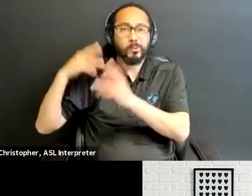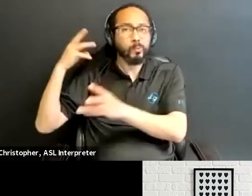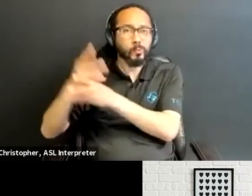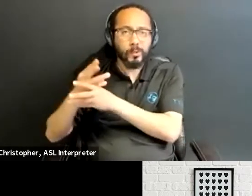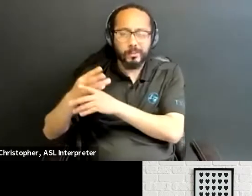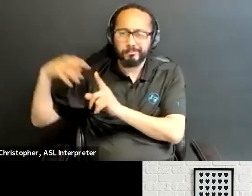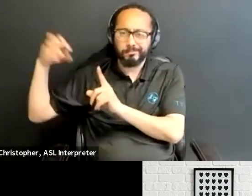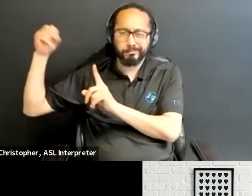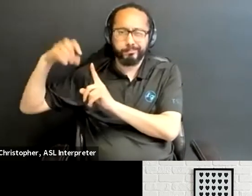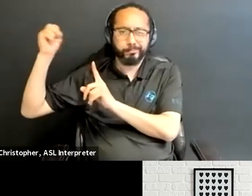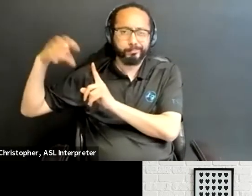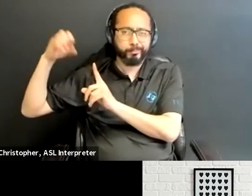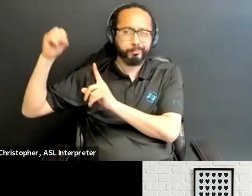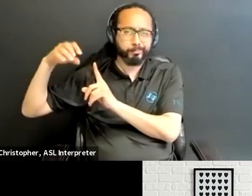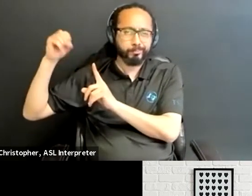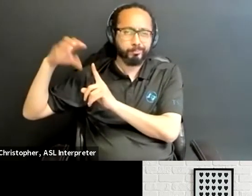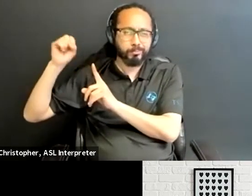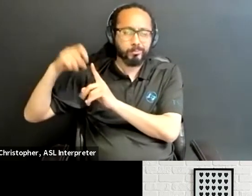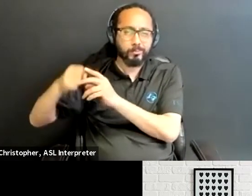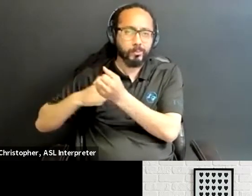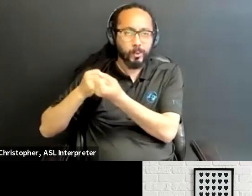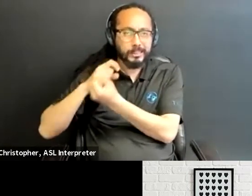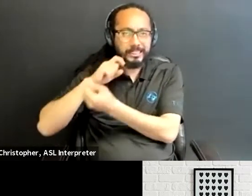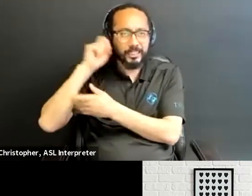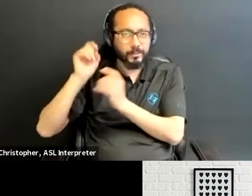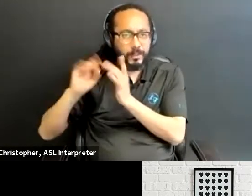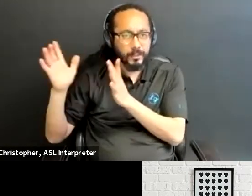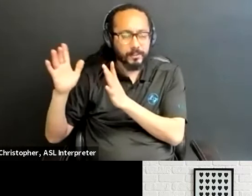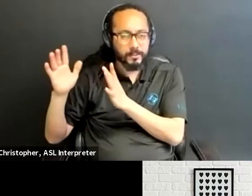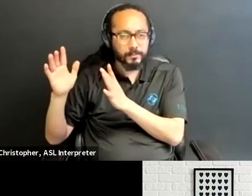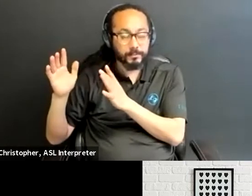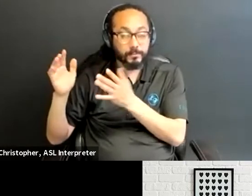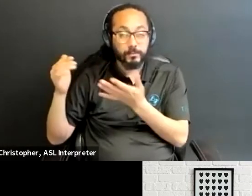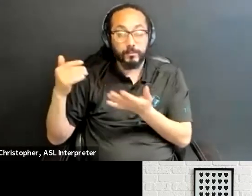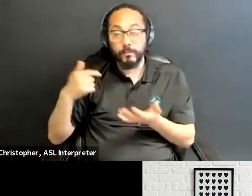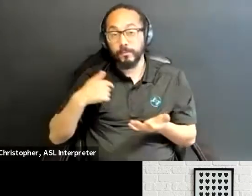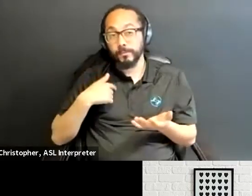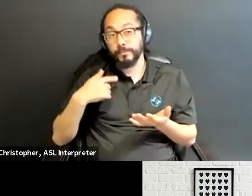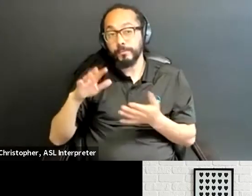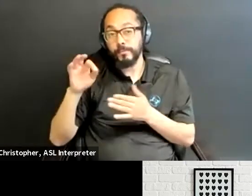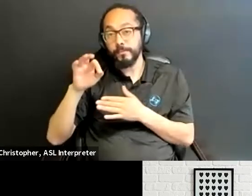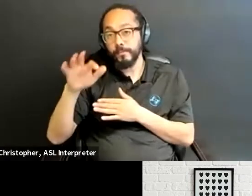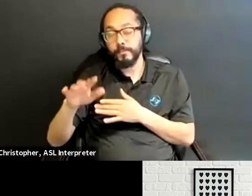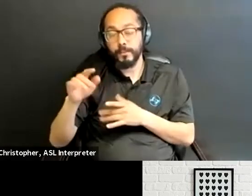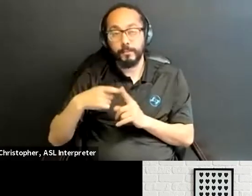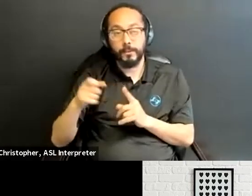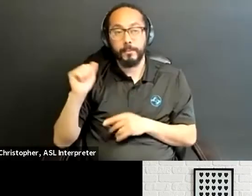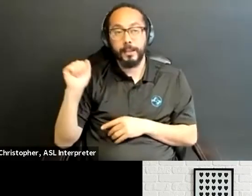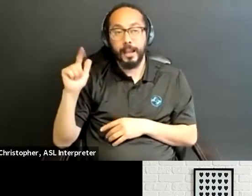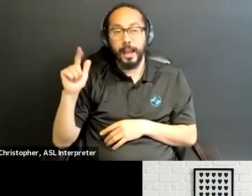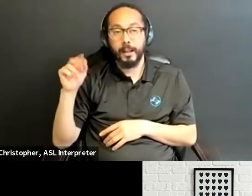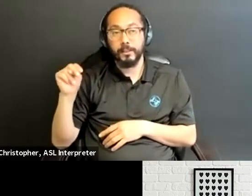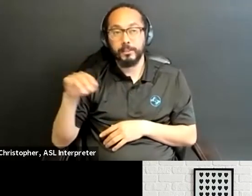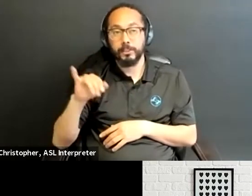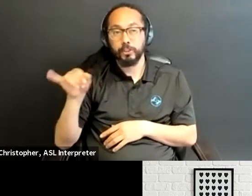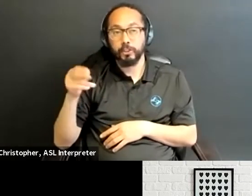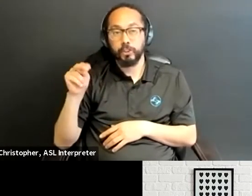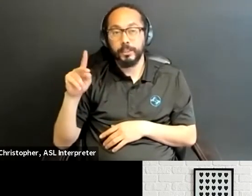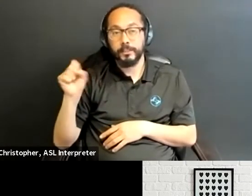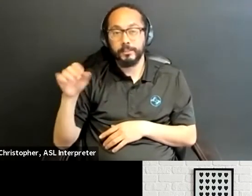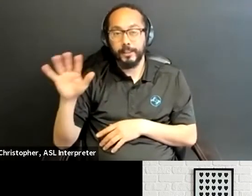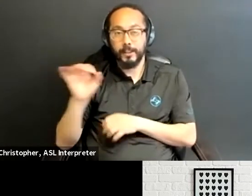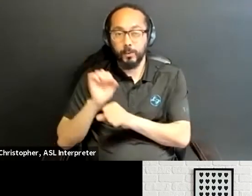violence, that support sexual violence. And so I've included just a little piece from Alan Jenkins' work here and this really sort